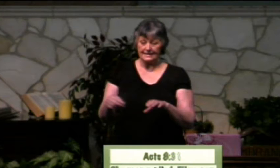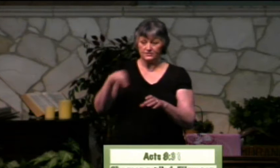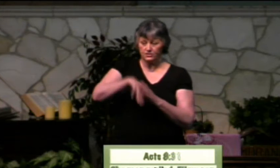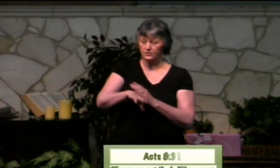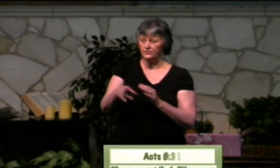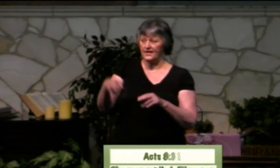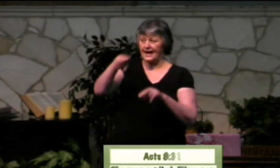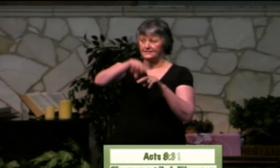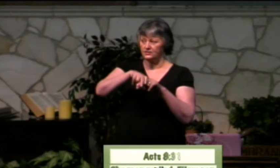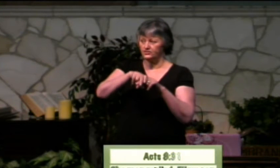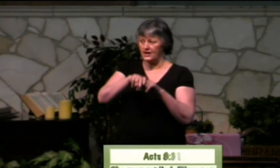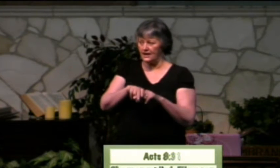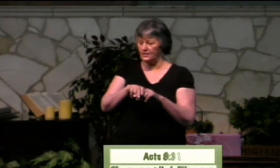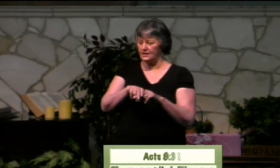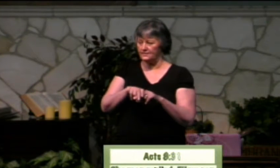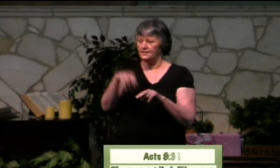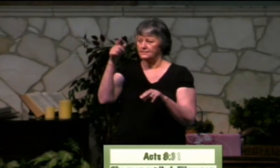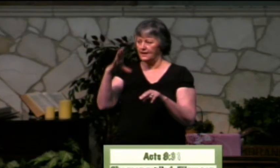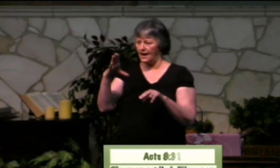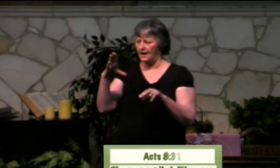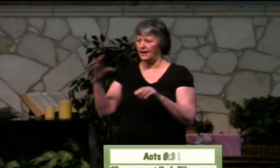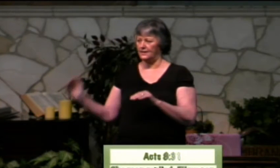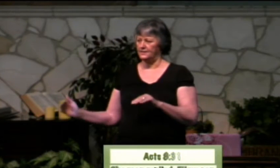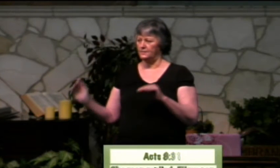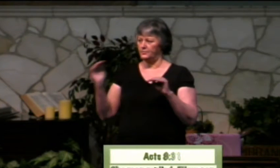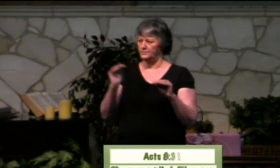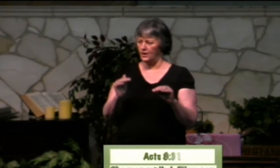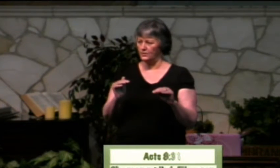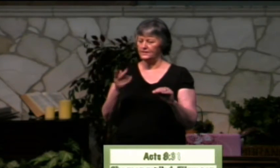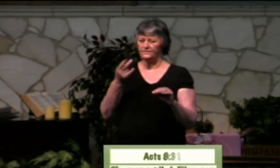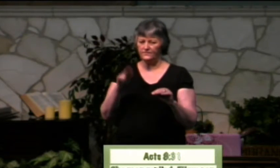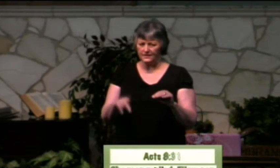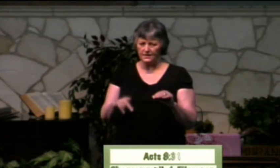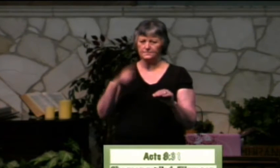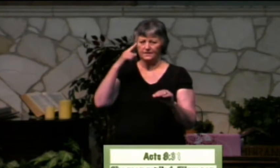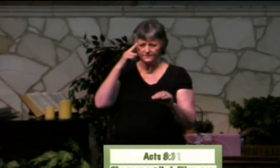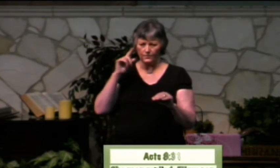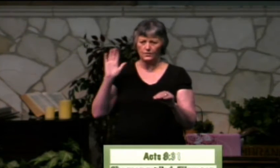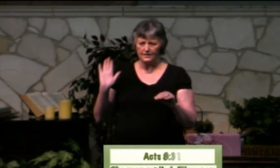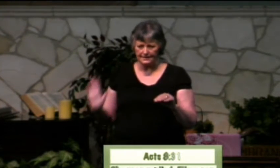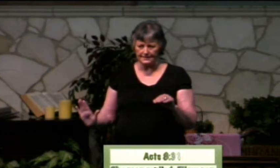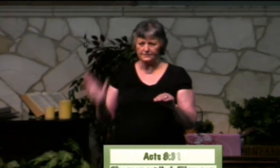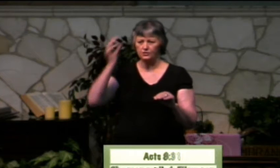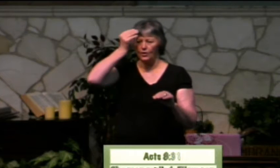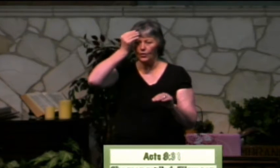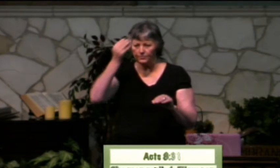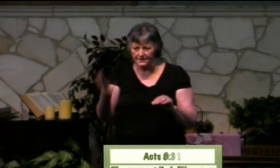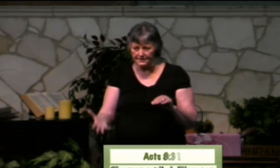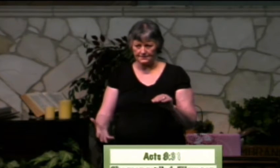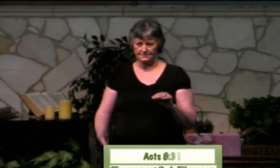into that chariot, God promoted Philip for his obedience.